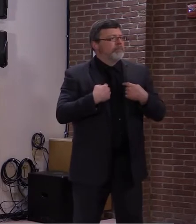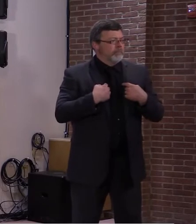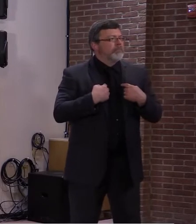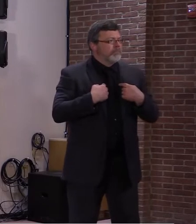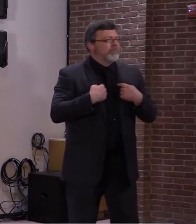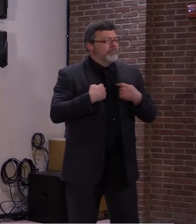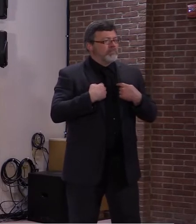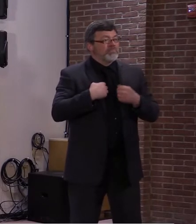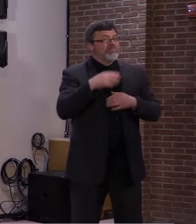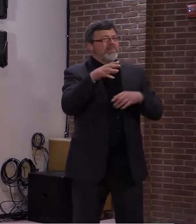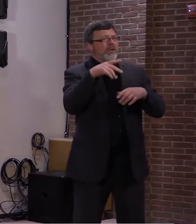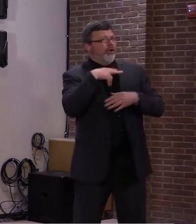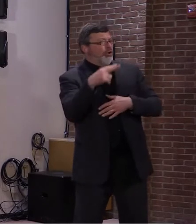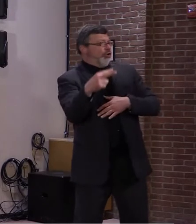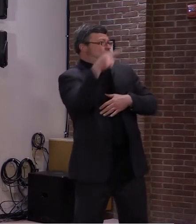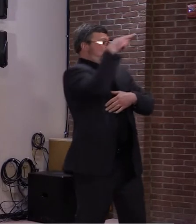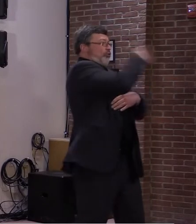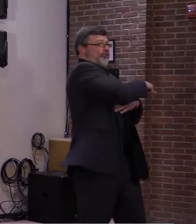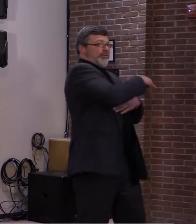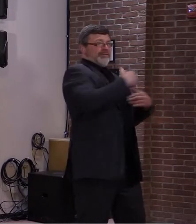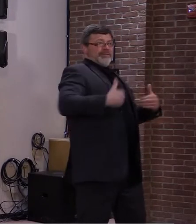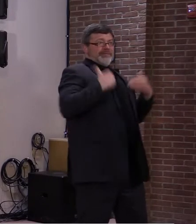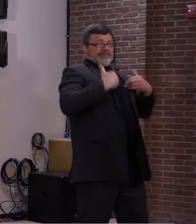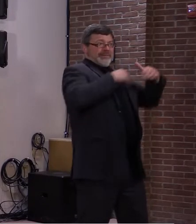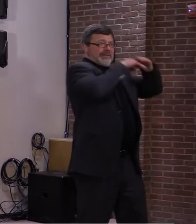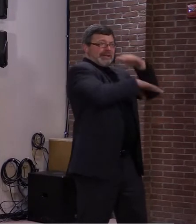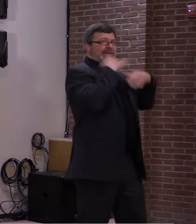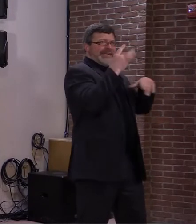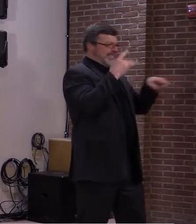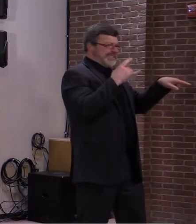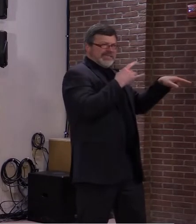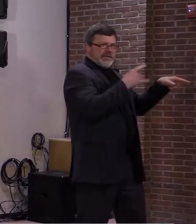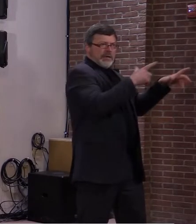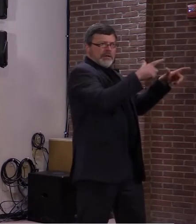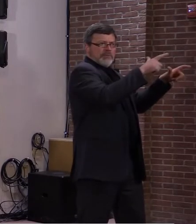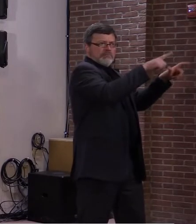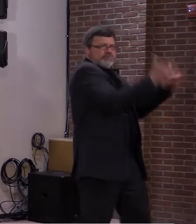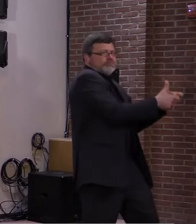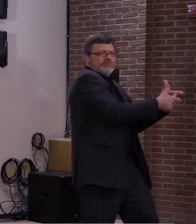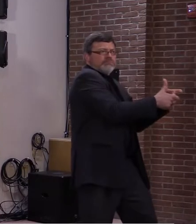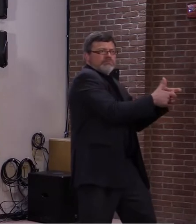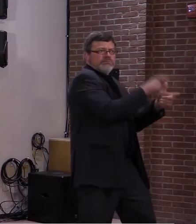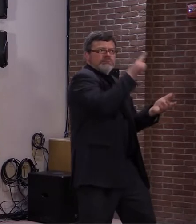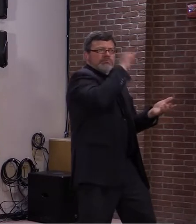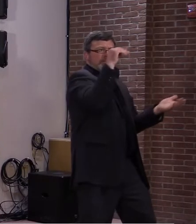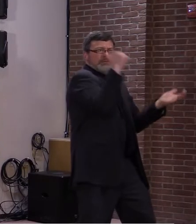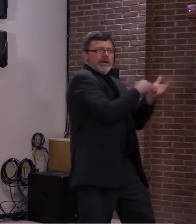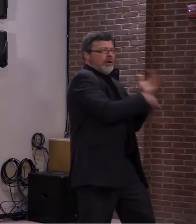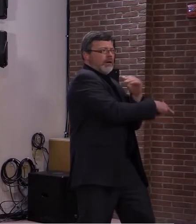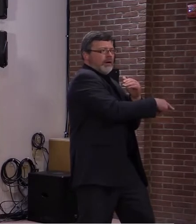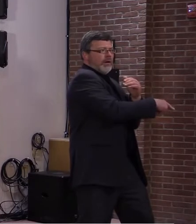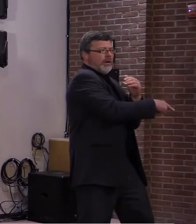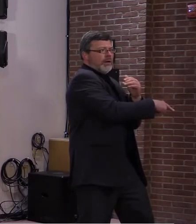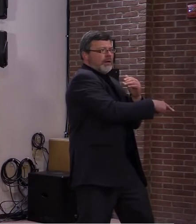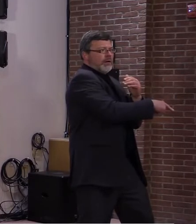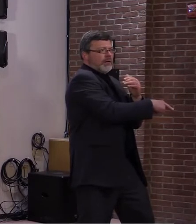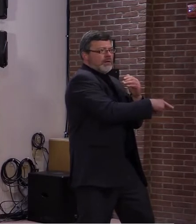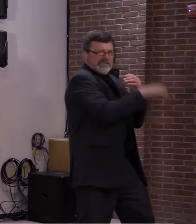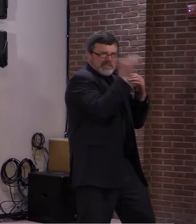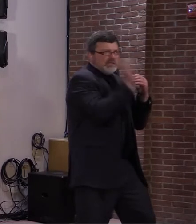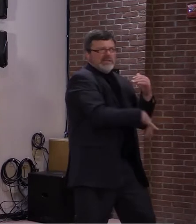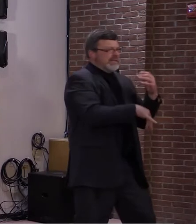to fill the gap. From 2000 to 2022, Vermont lost about 30,000